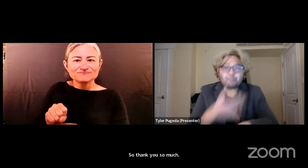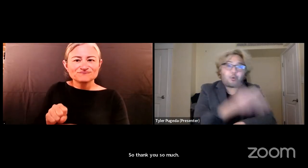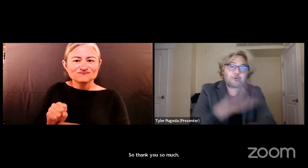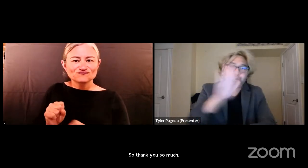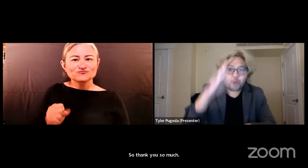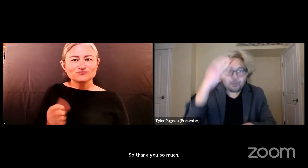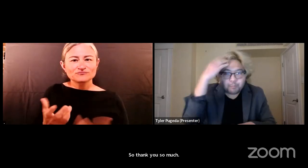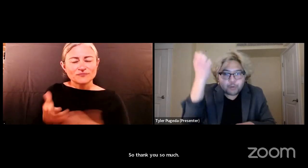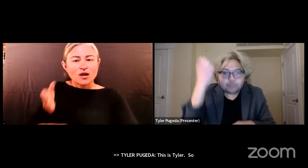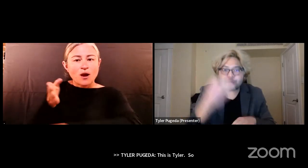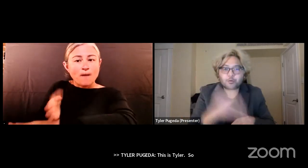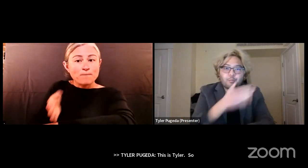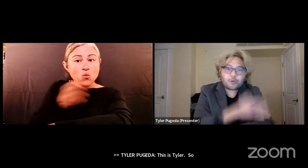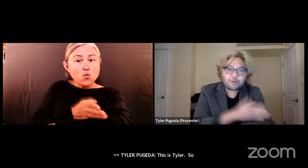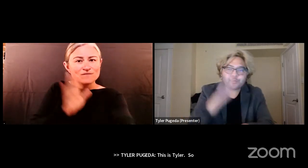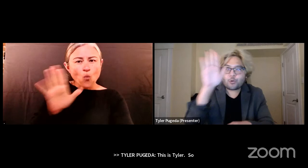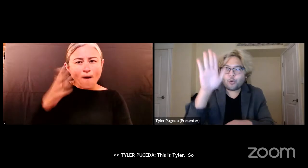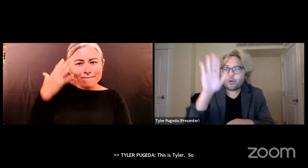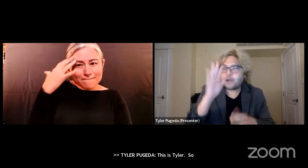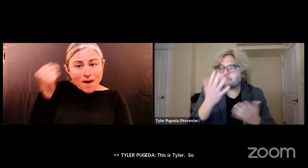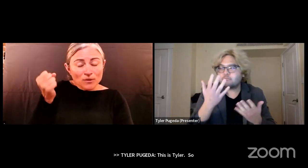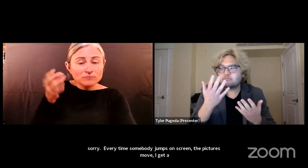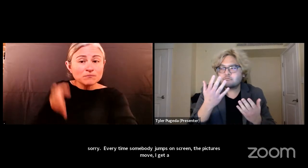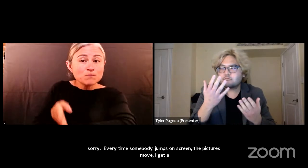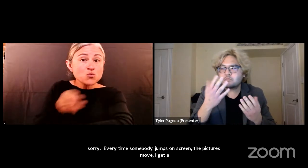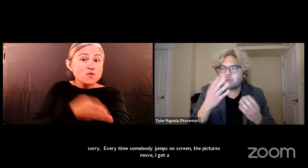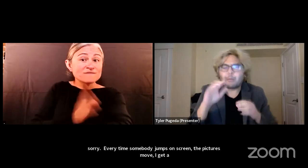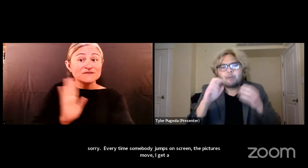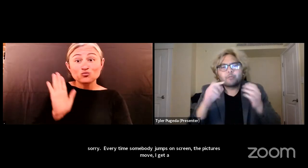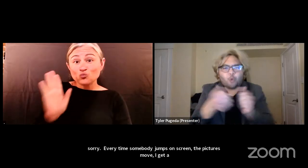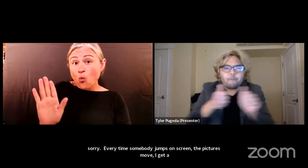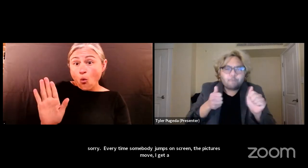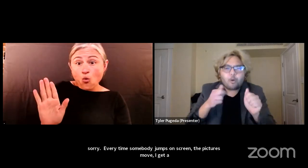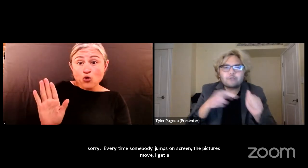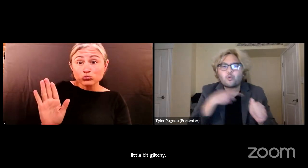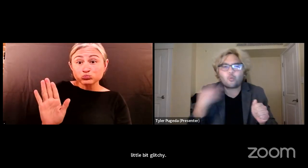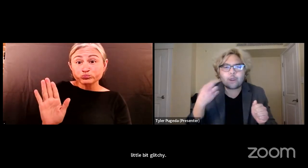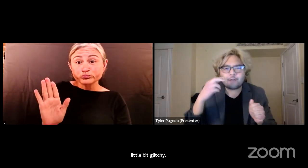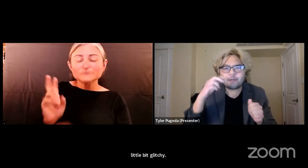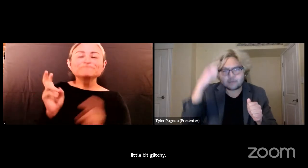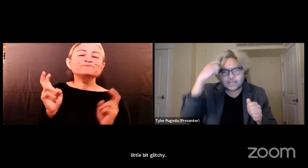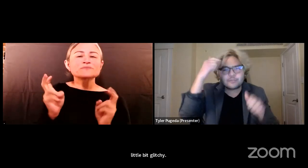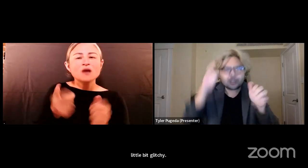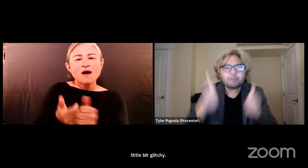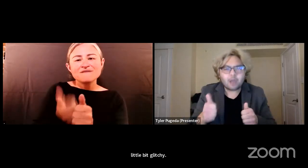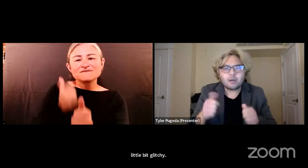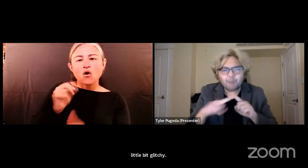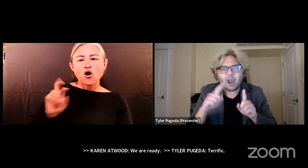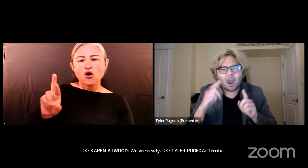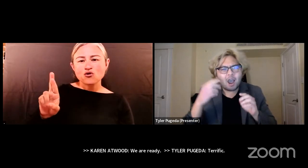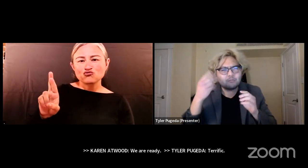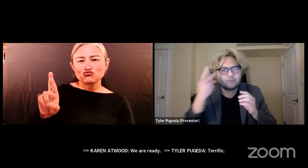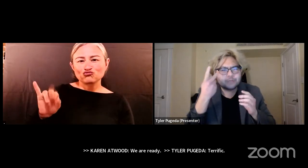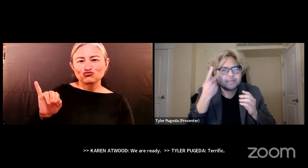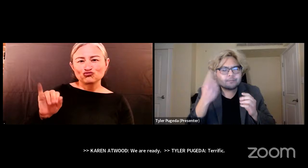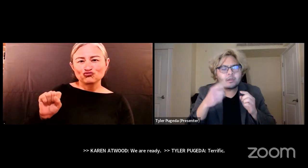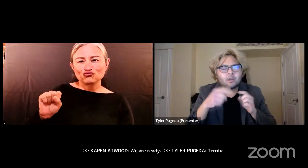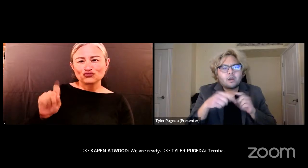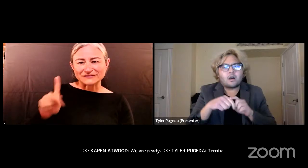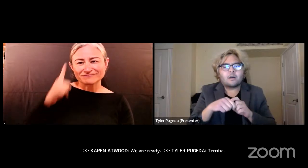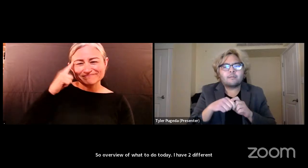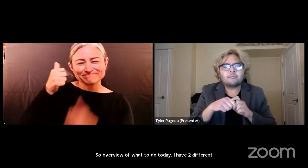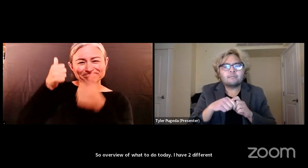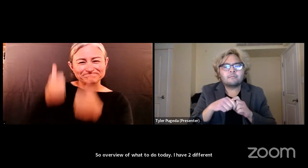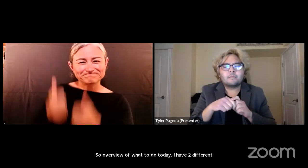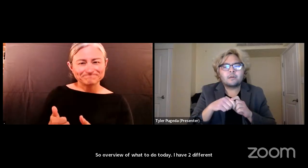routines to improve our memory and improve our overall health and lower the